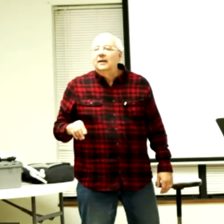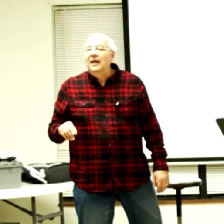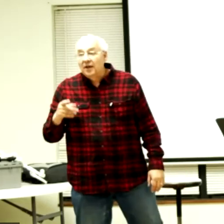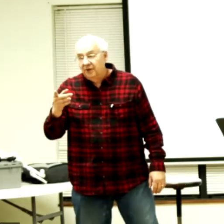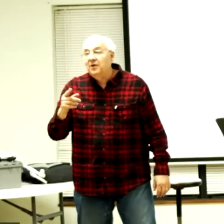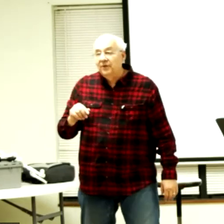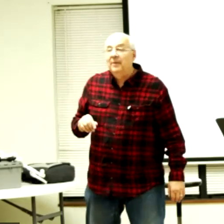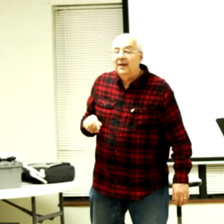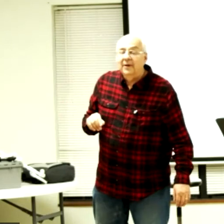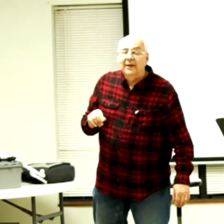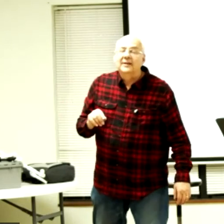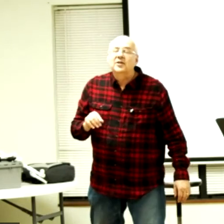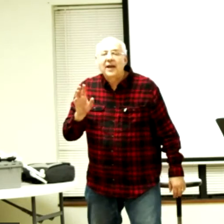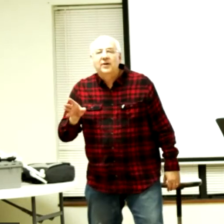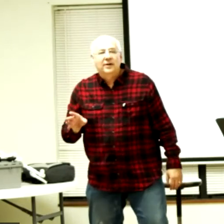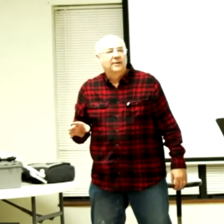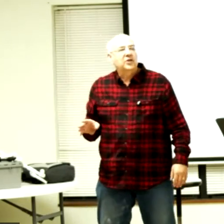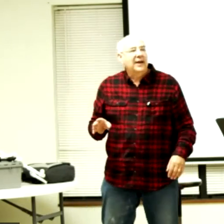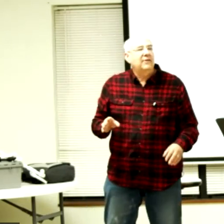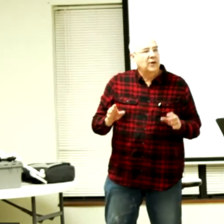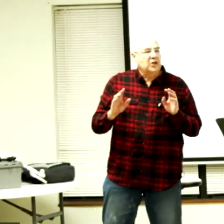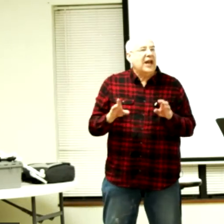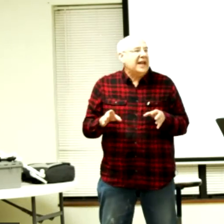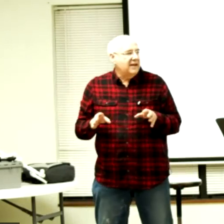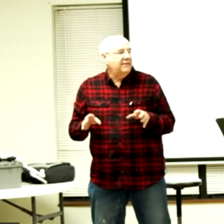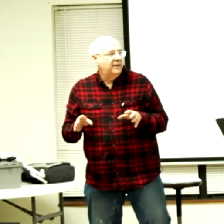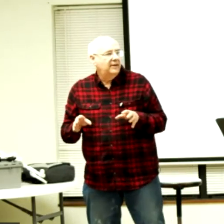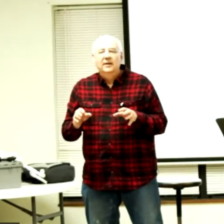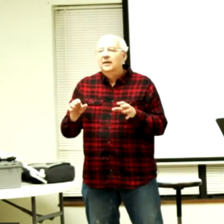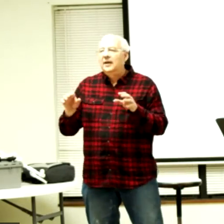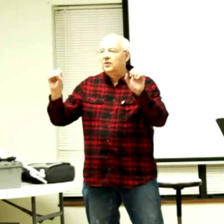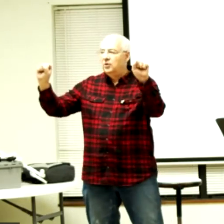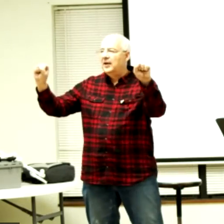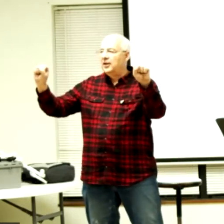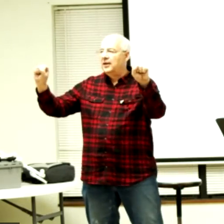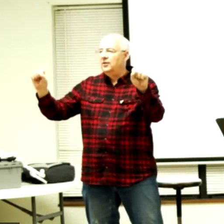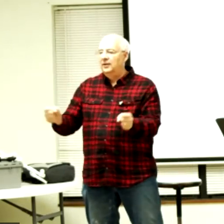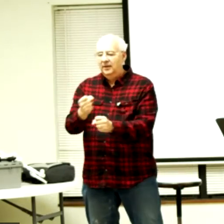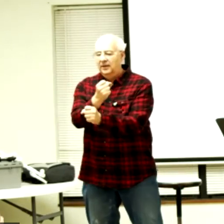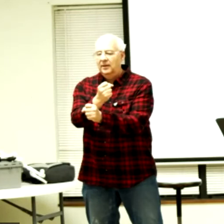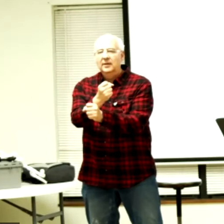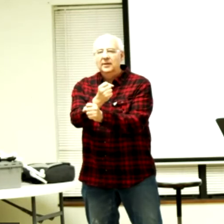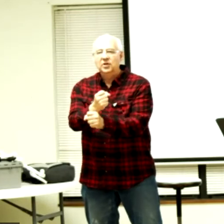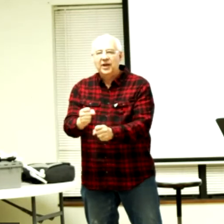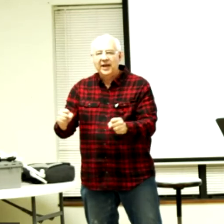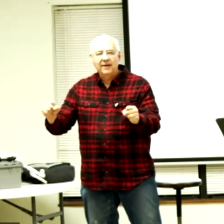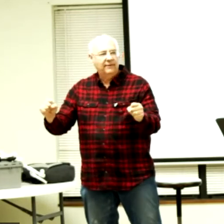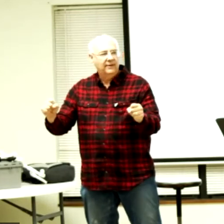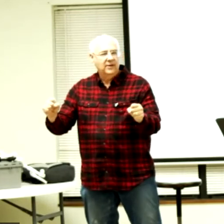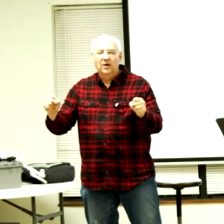It's also used for M&M. You're right. Savior. The sign for save is two S hands. Save. You don't